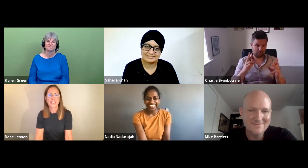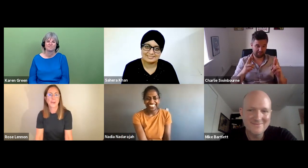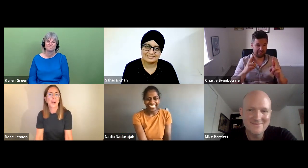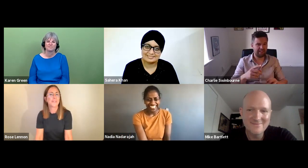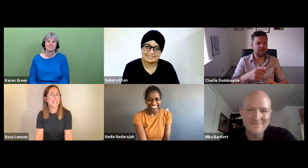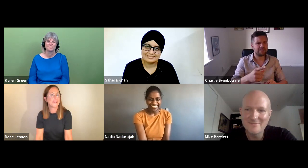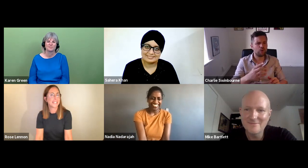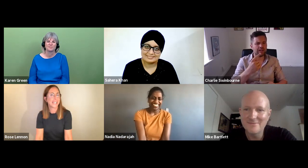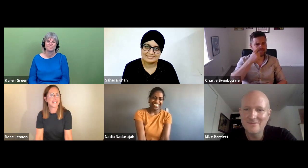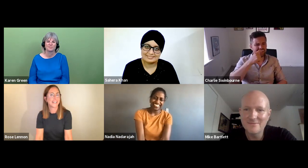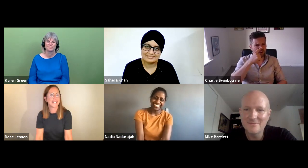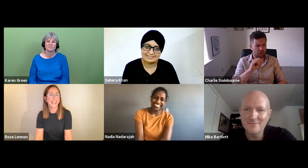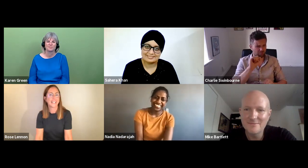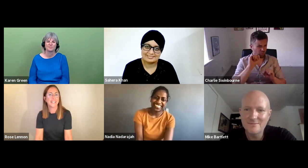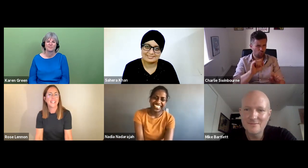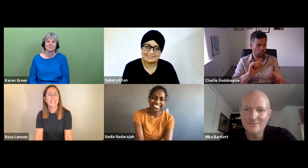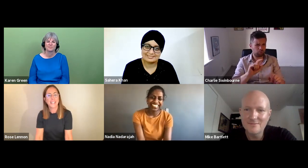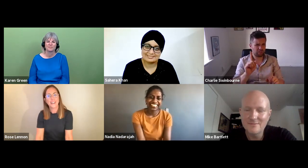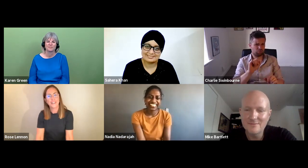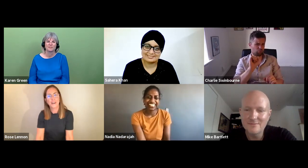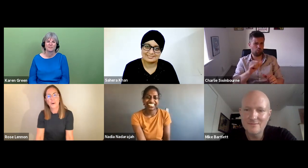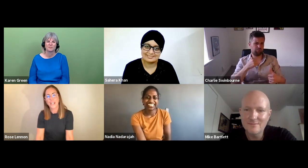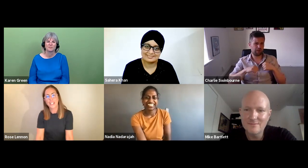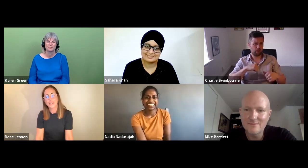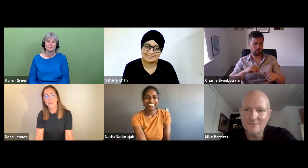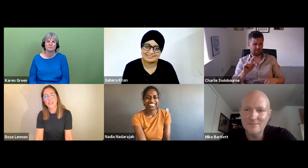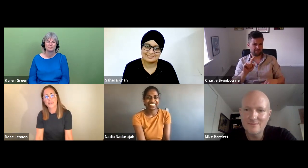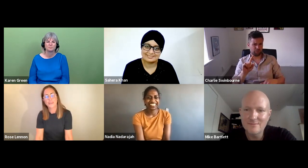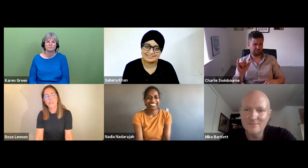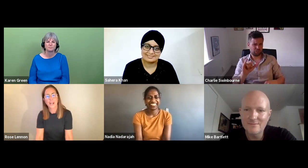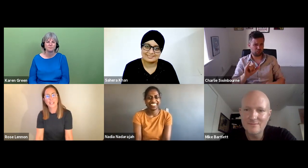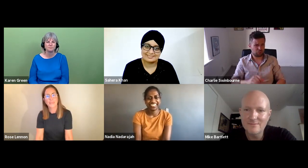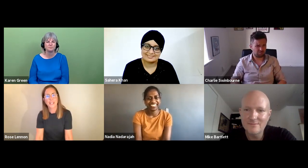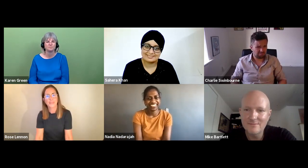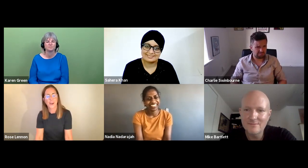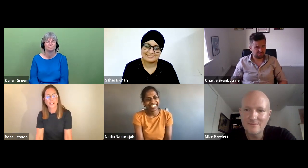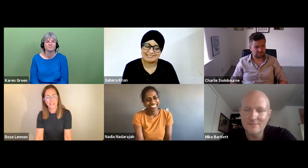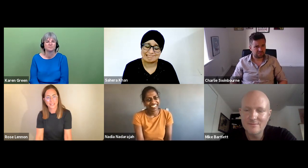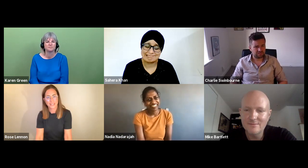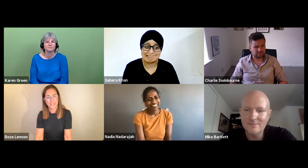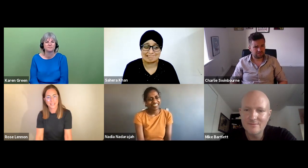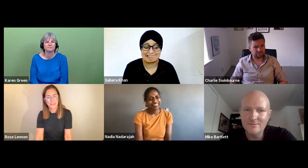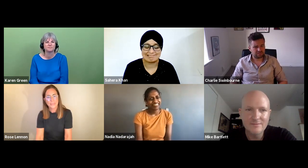So hopefully one day, Charlie's saying. Sahera, what about you? What's your proudest piece of work?